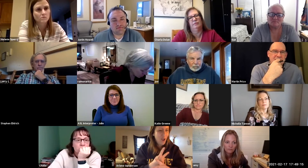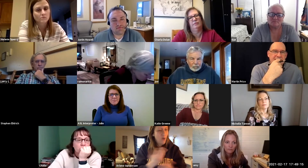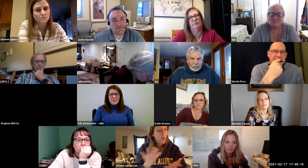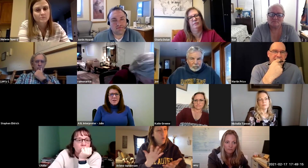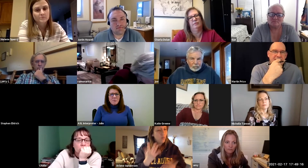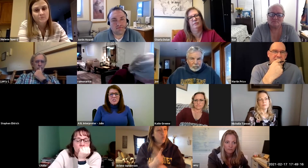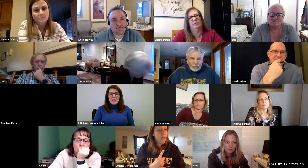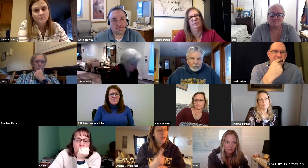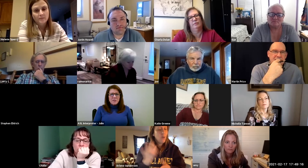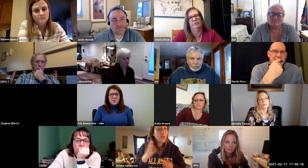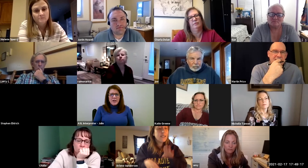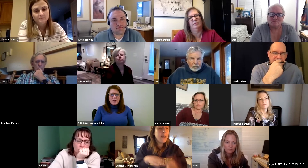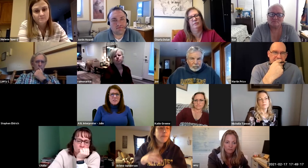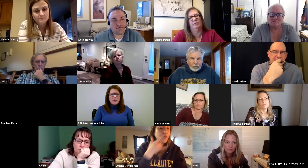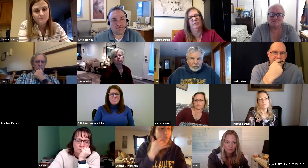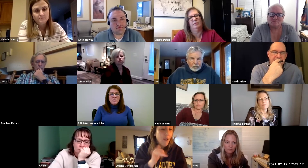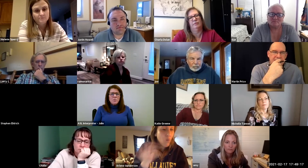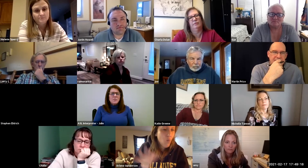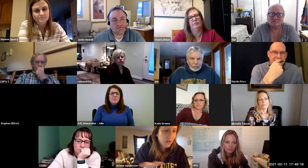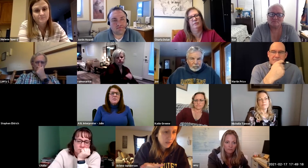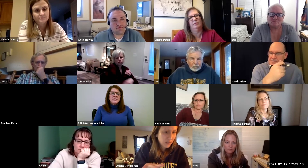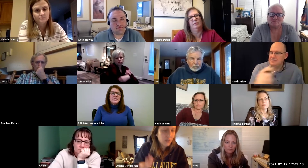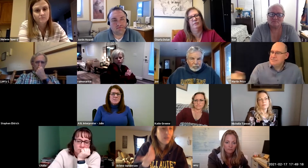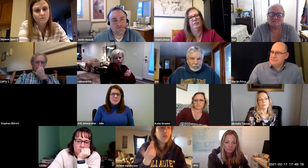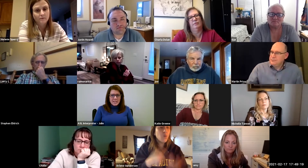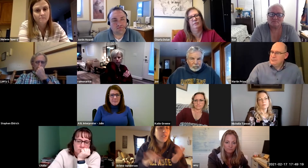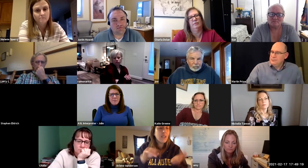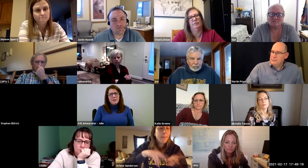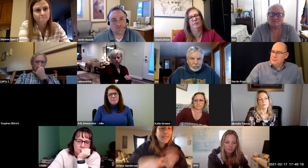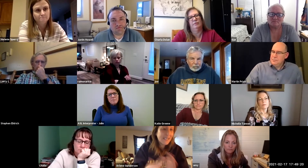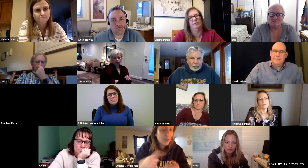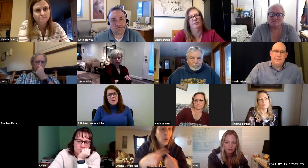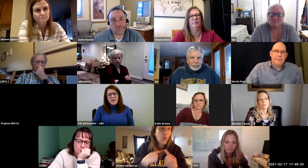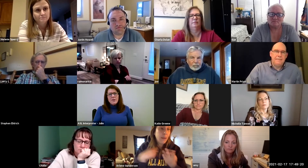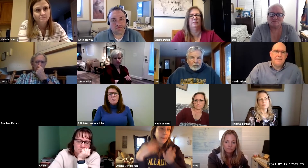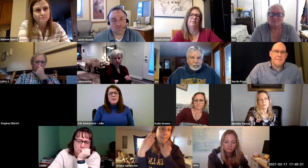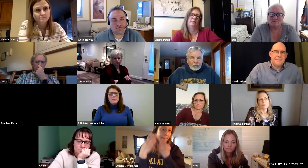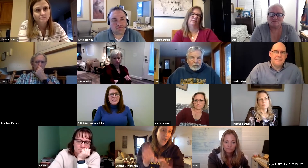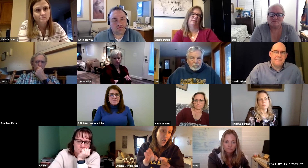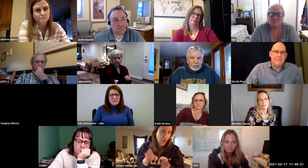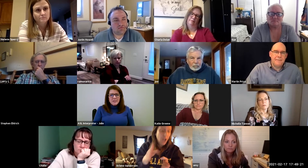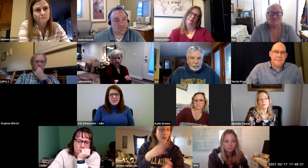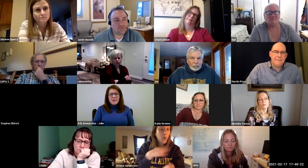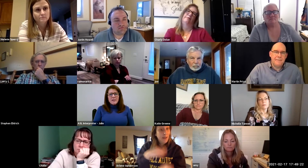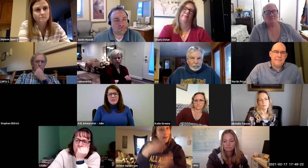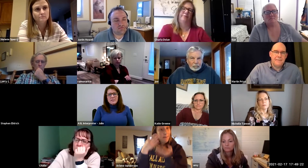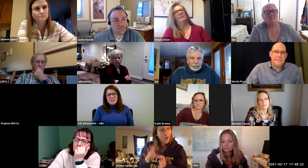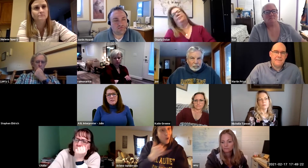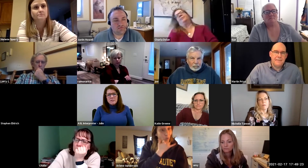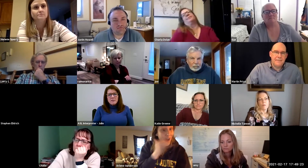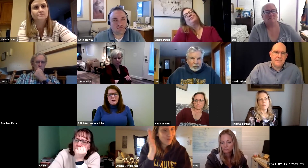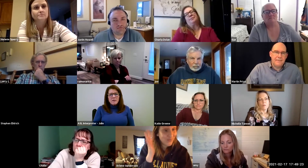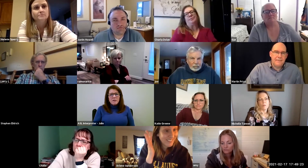more. We just have to figure out what the steps are to get there and what it means.